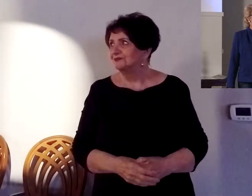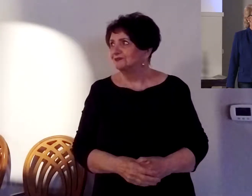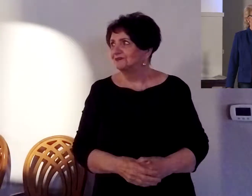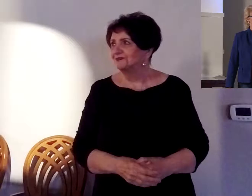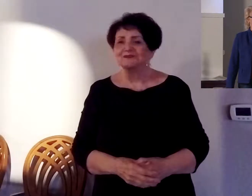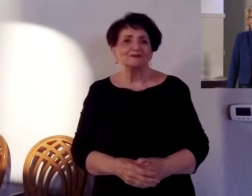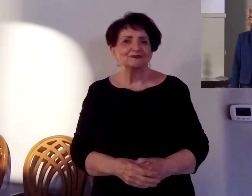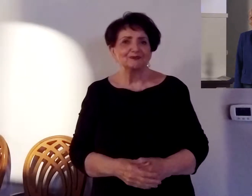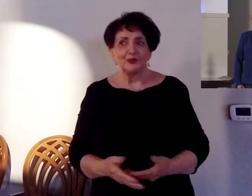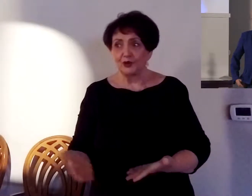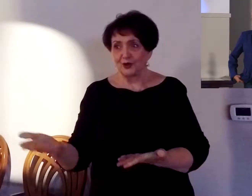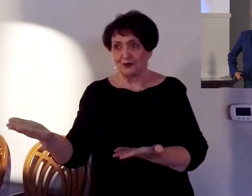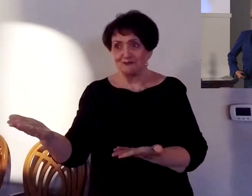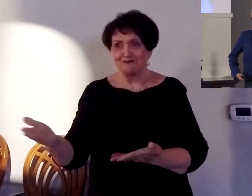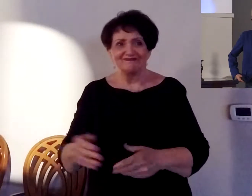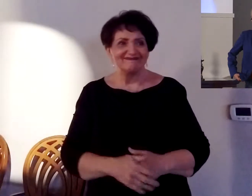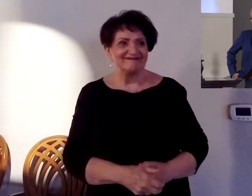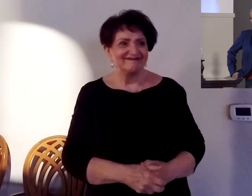there you go.